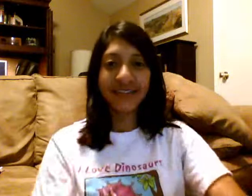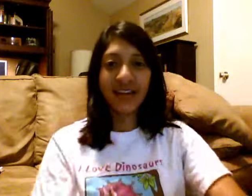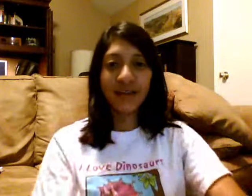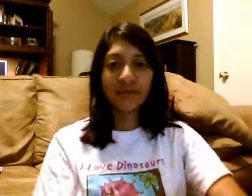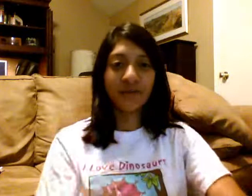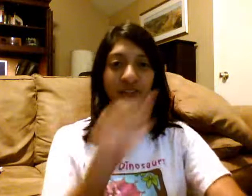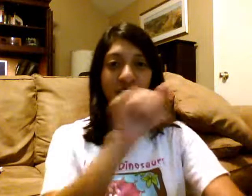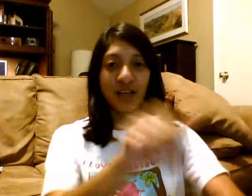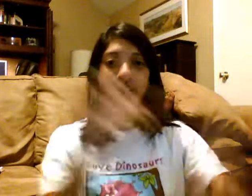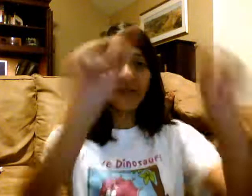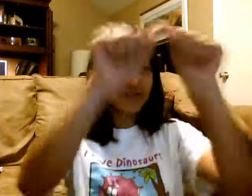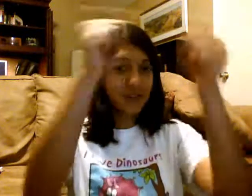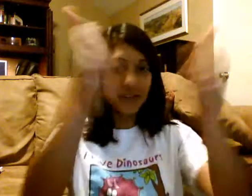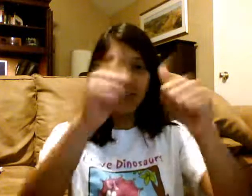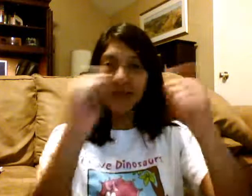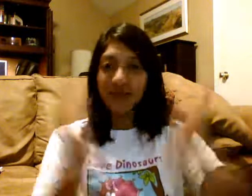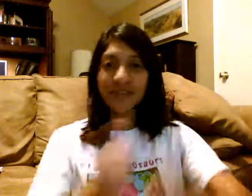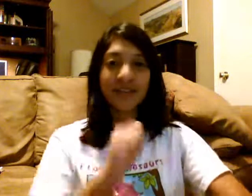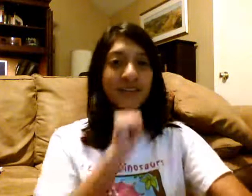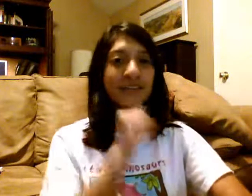ever quite alike.